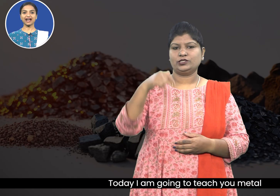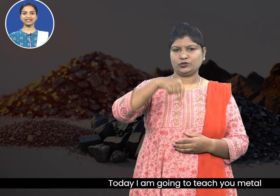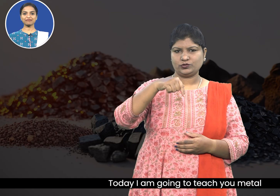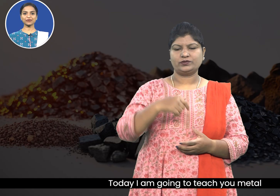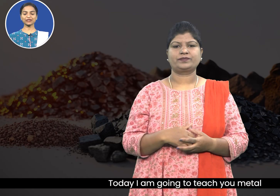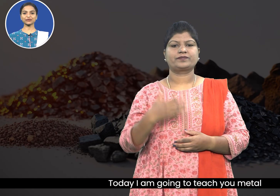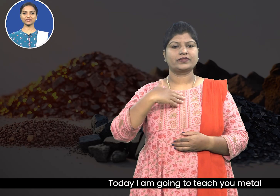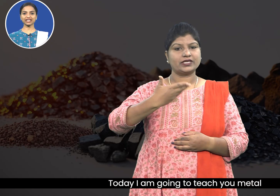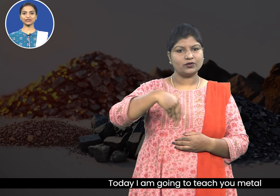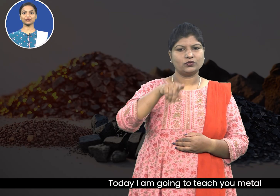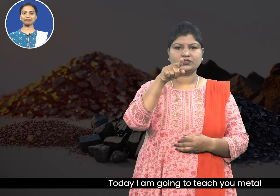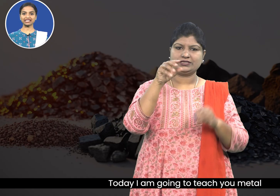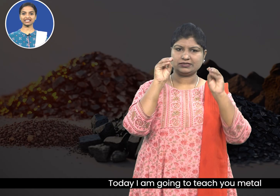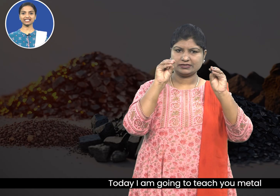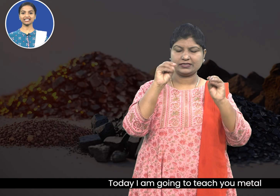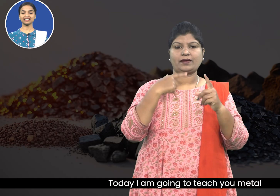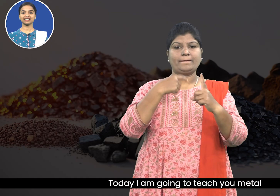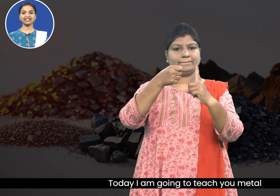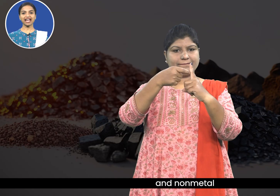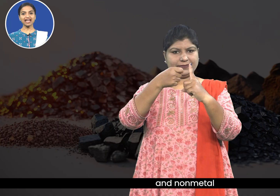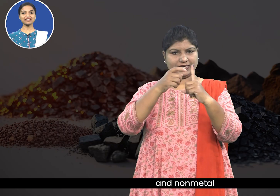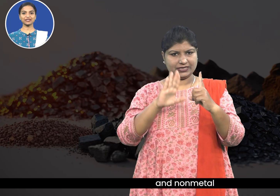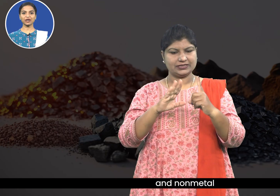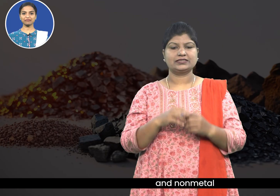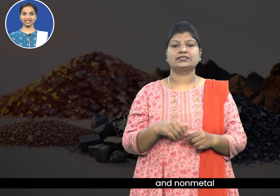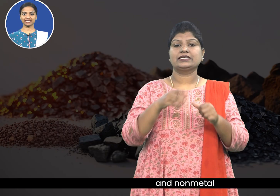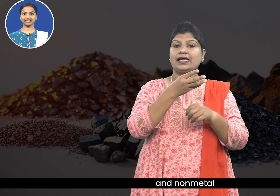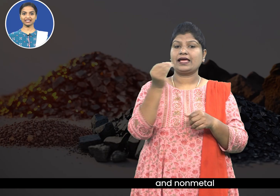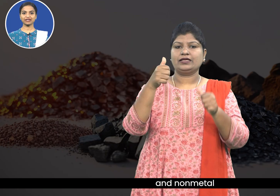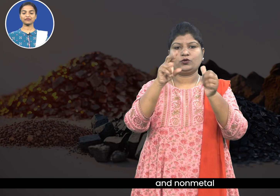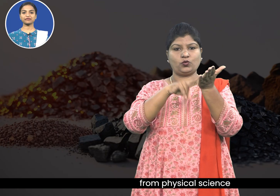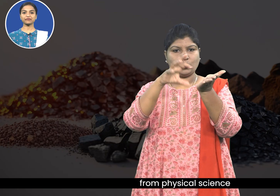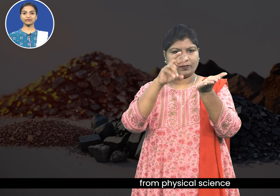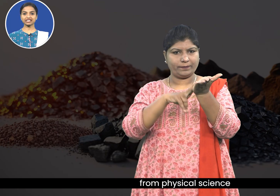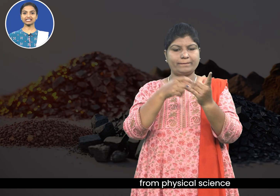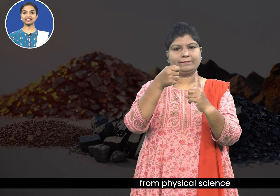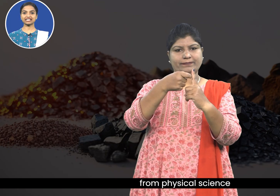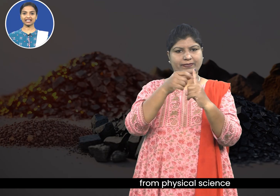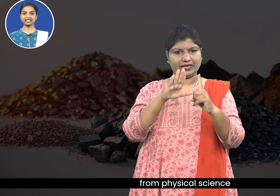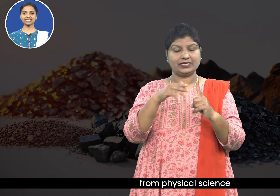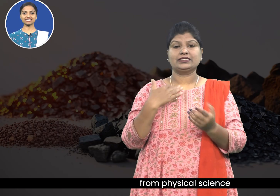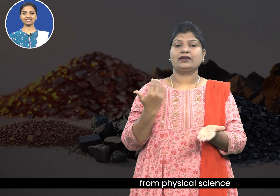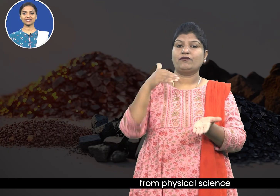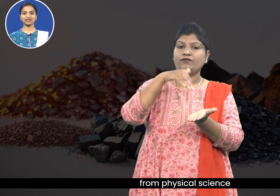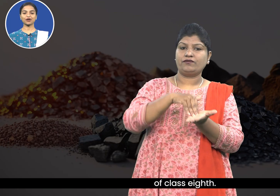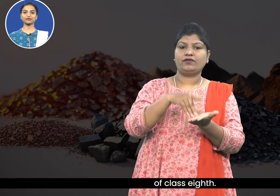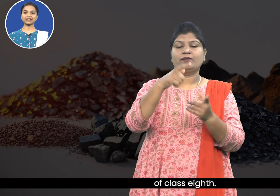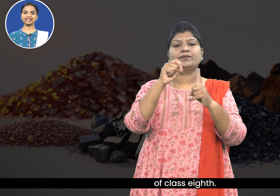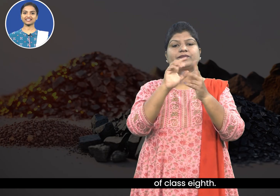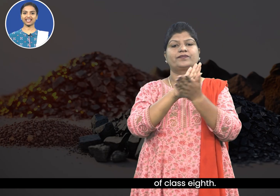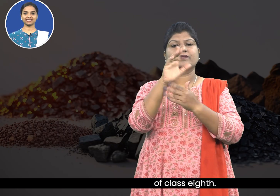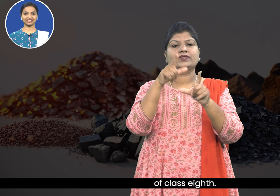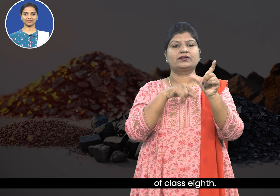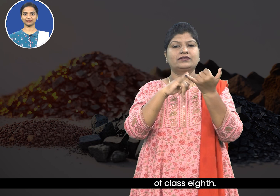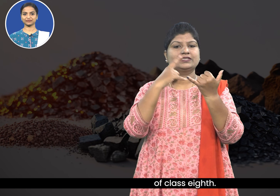Today I am going to teach you metal and non-metal from physical science of